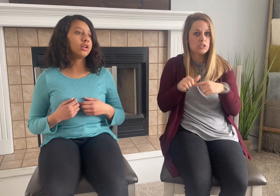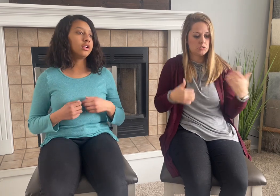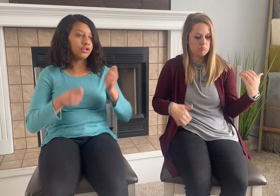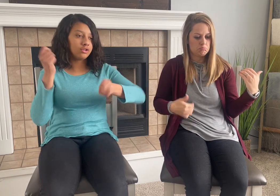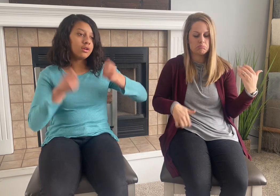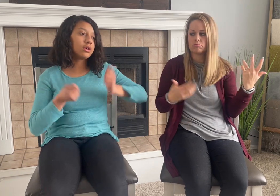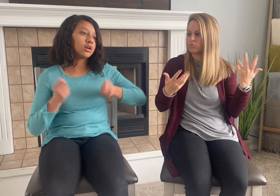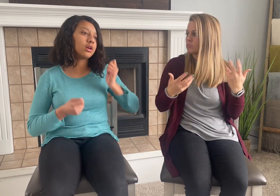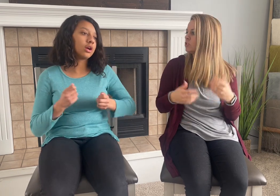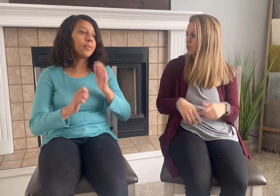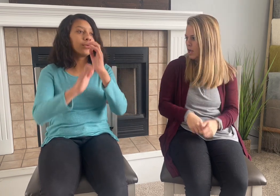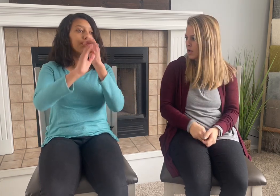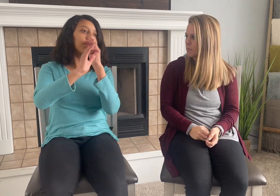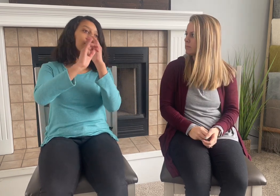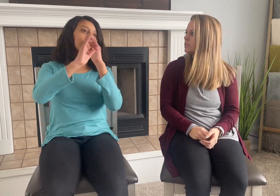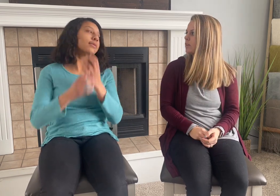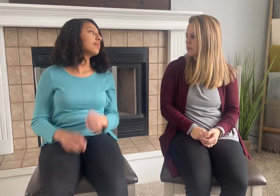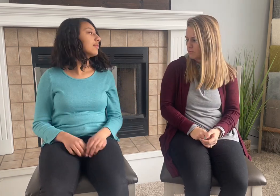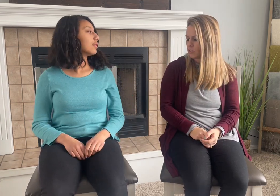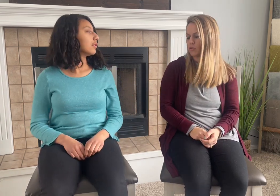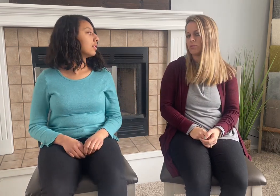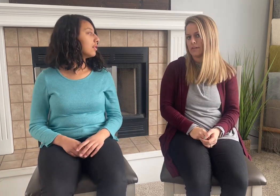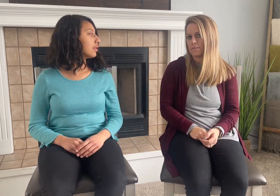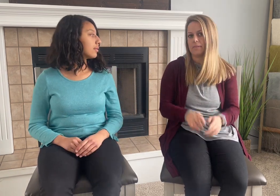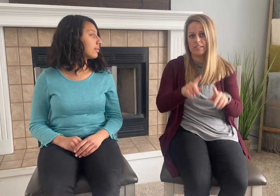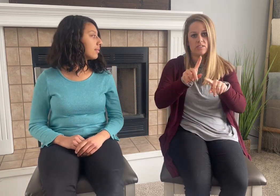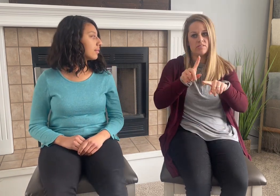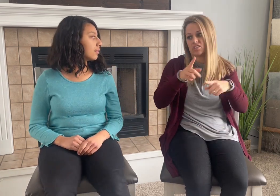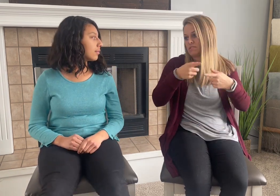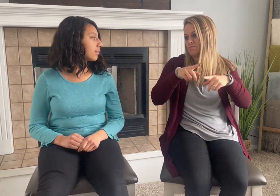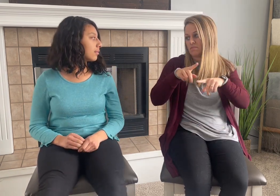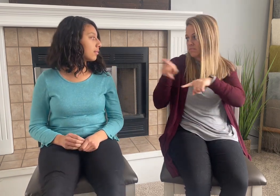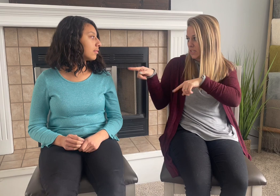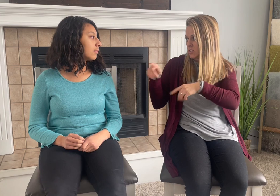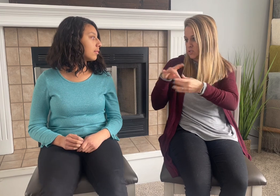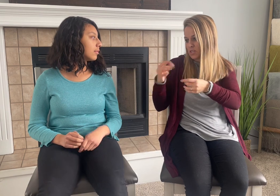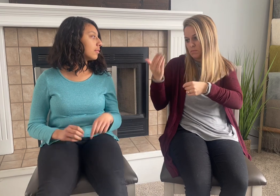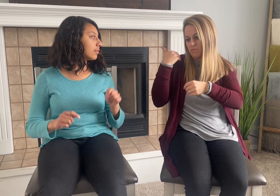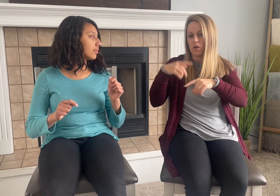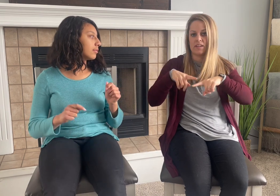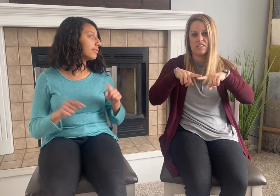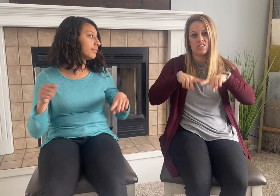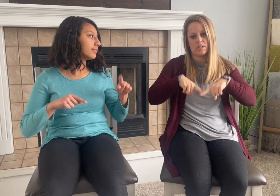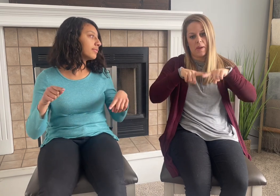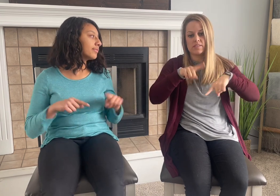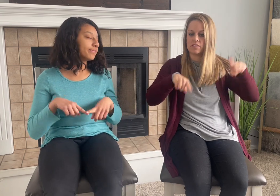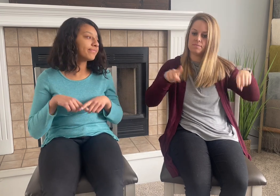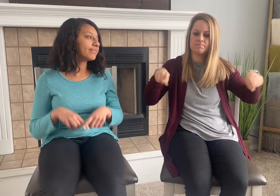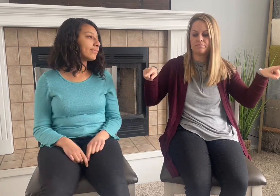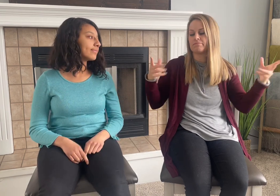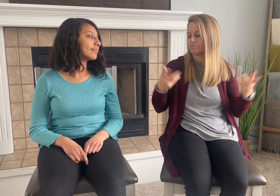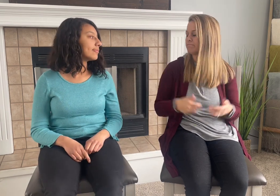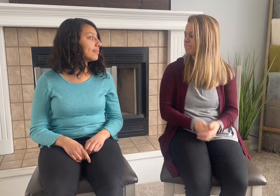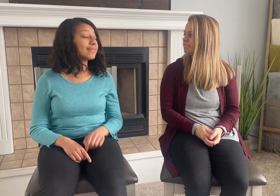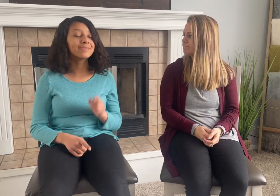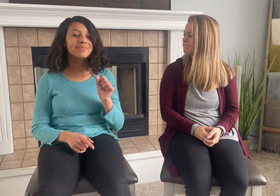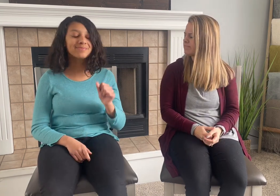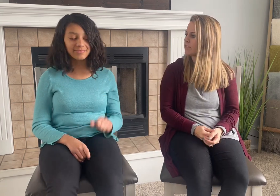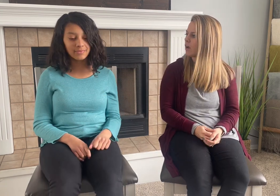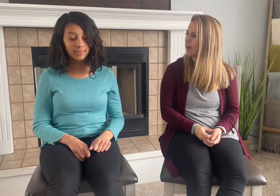drums, flute. Yep. It just, like you said before, it just depends. All